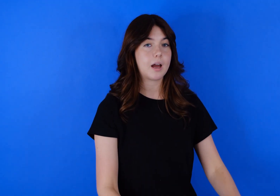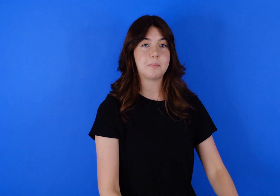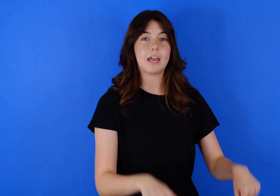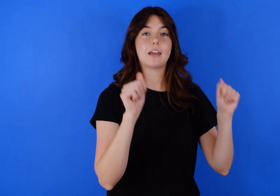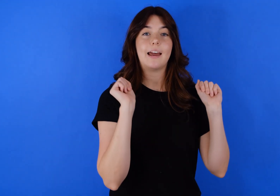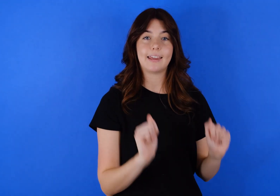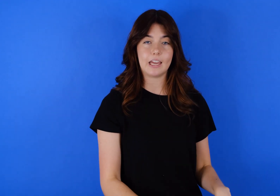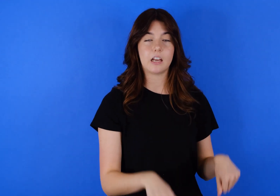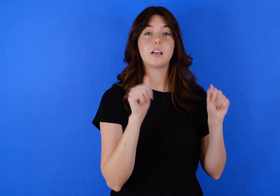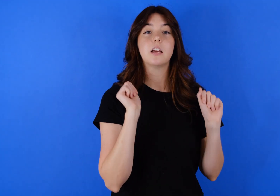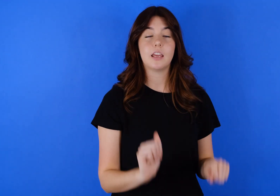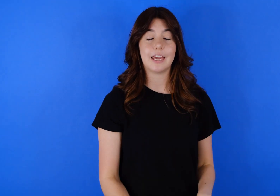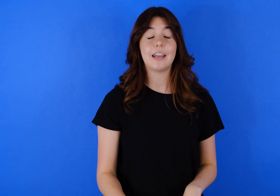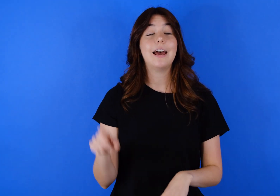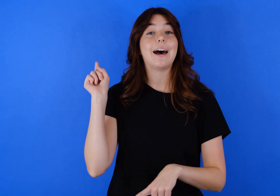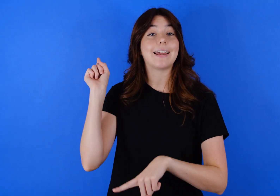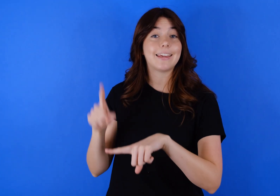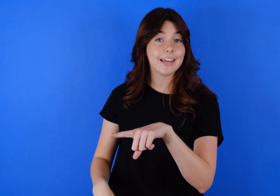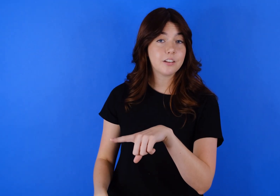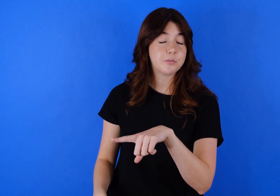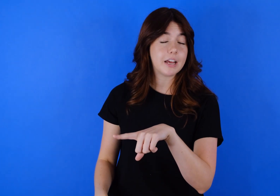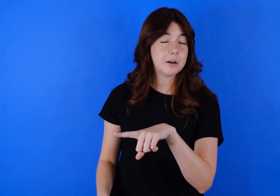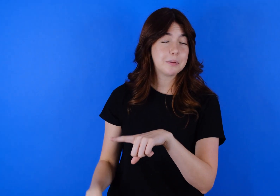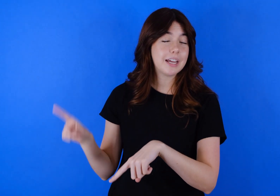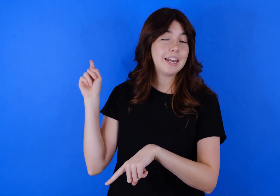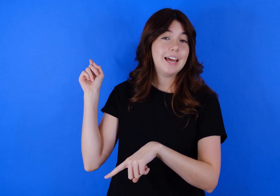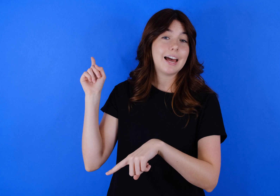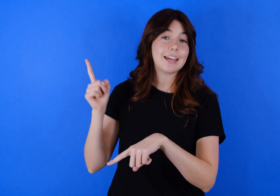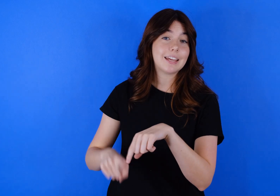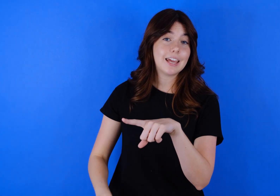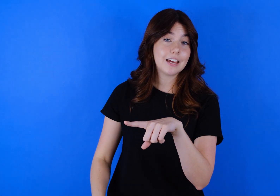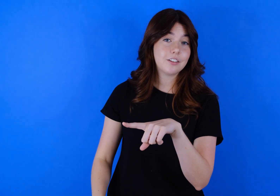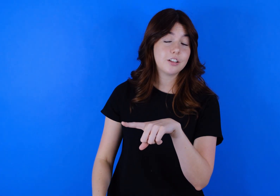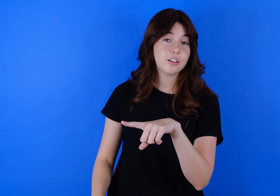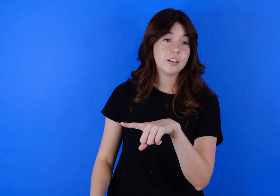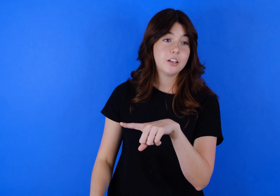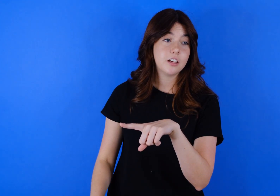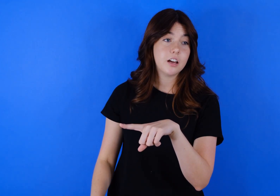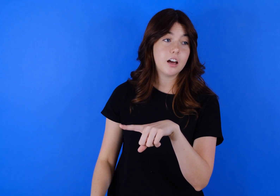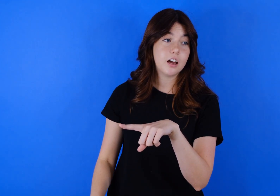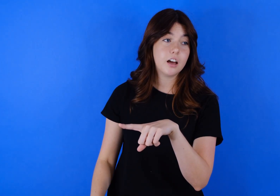bike. I can. I can't fly an airplane. I can't,